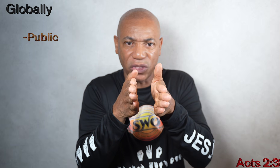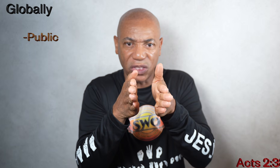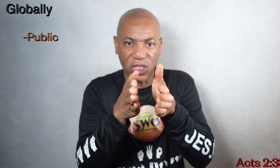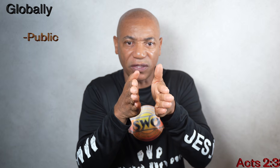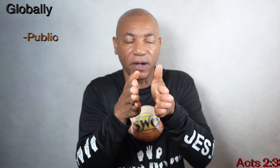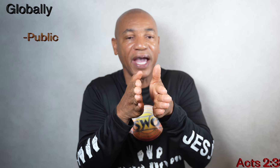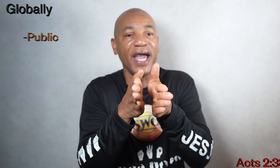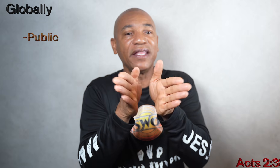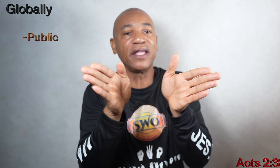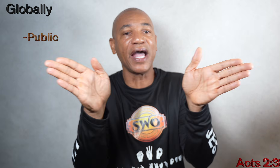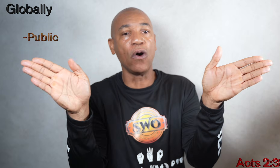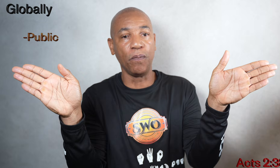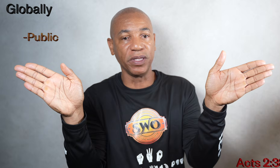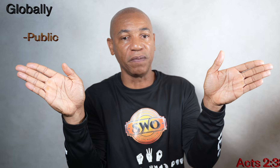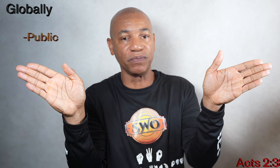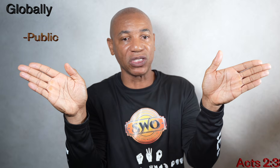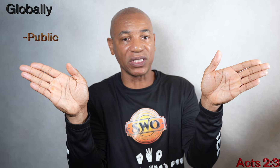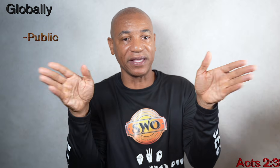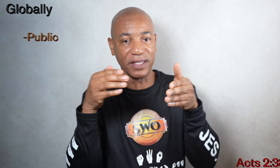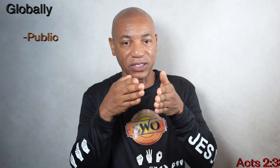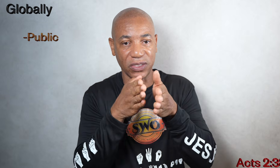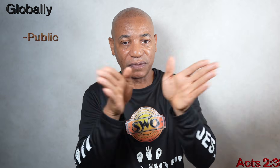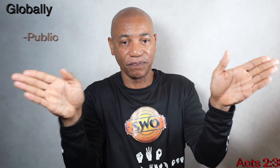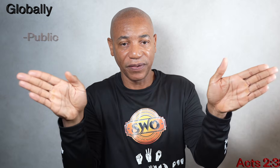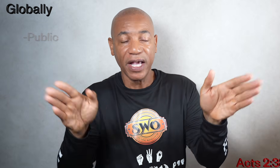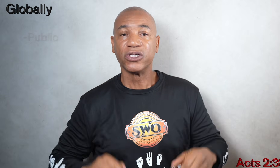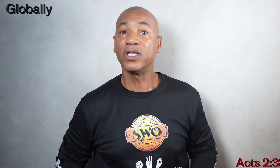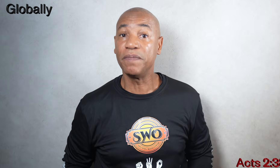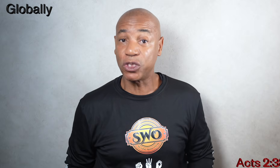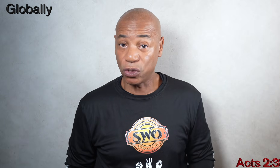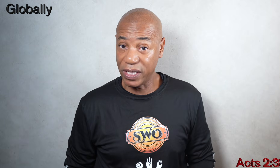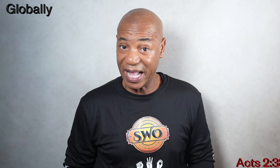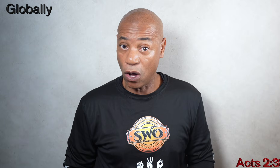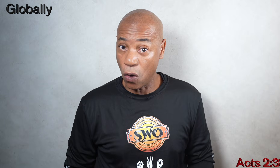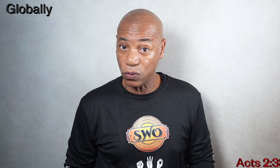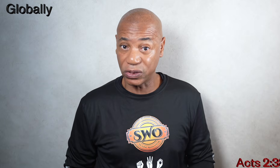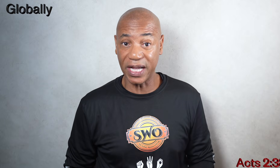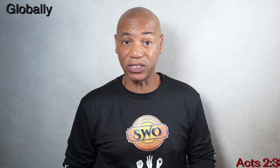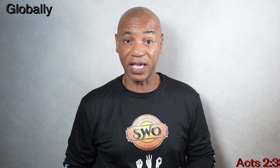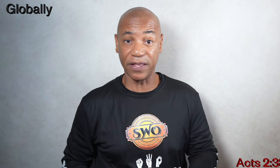each other, and then open them up just like this. So let me show you that whole sign together.